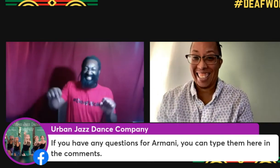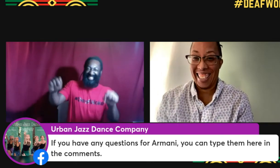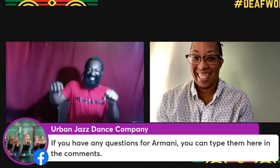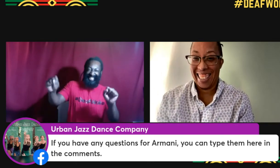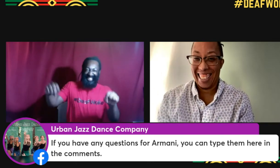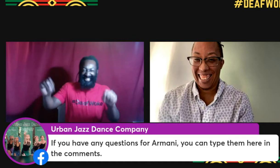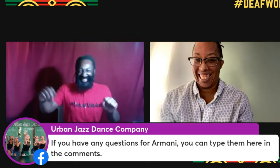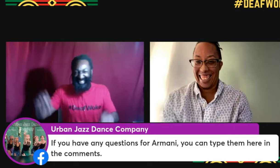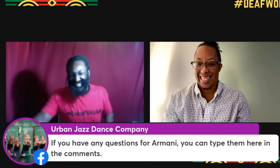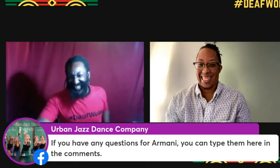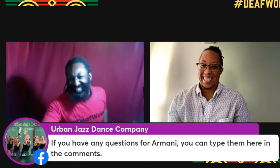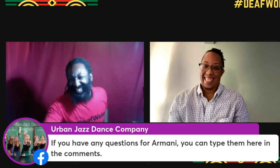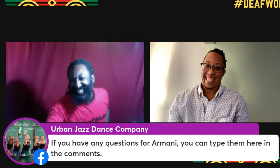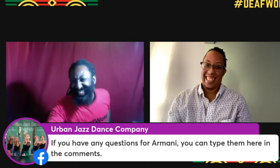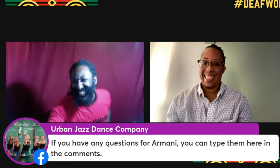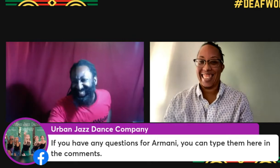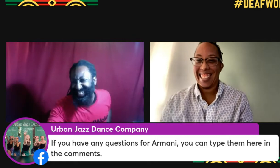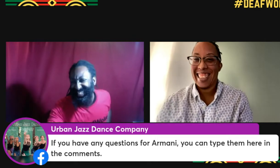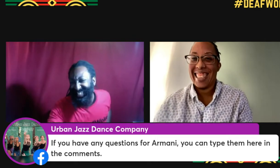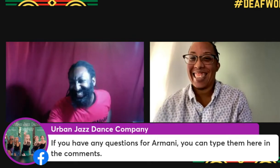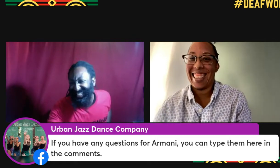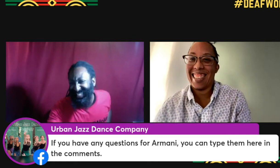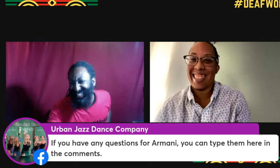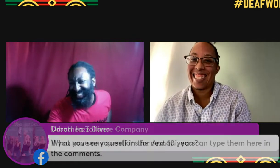you, maybe. I'm yes.